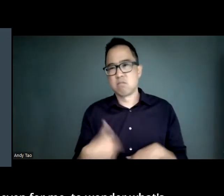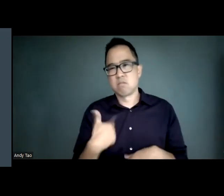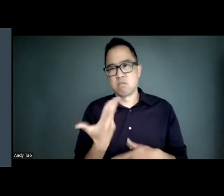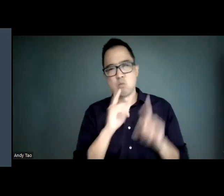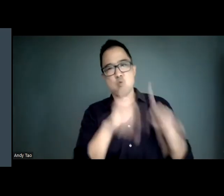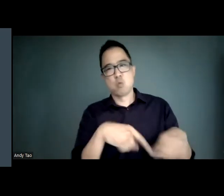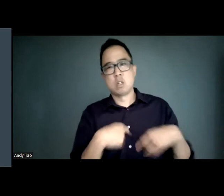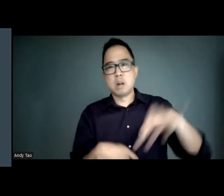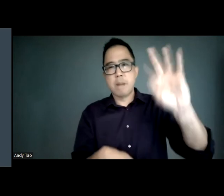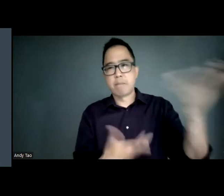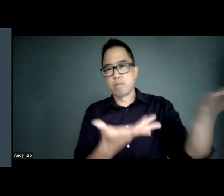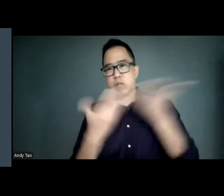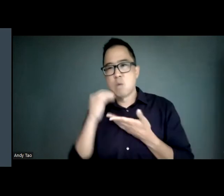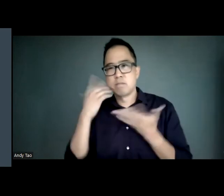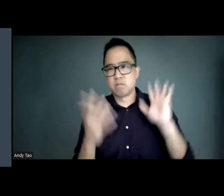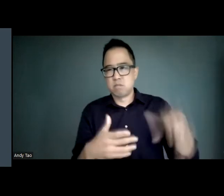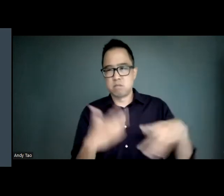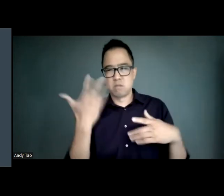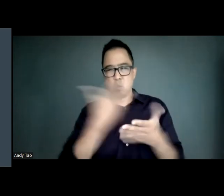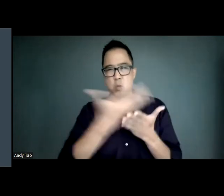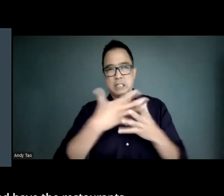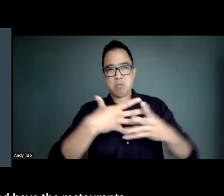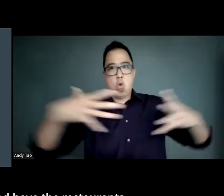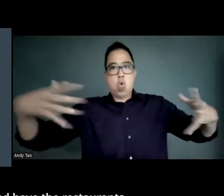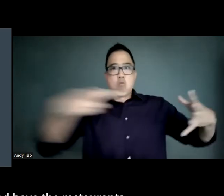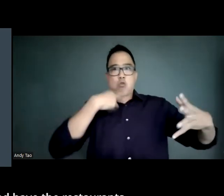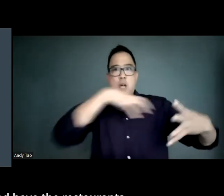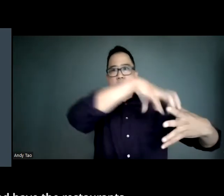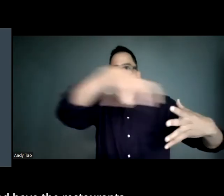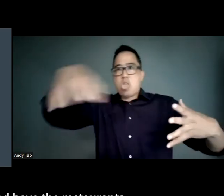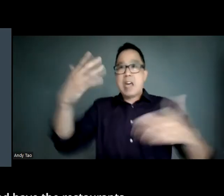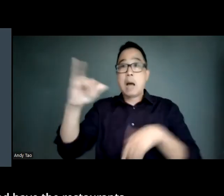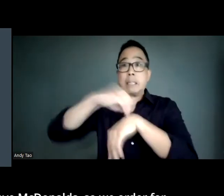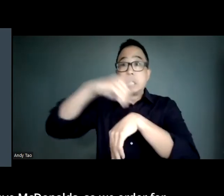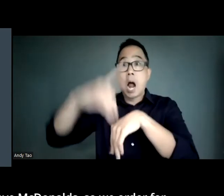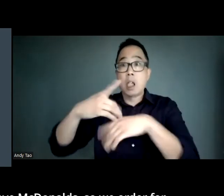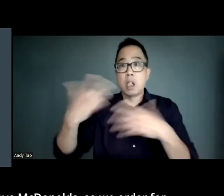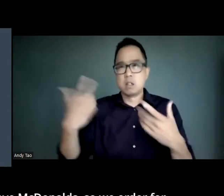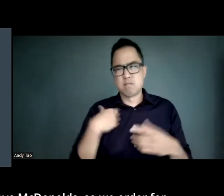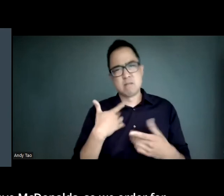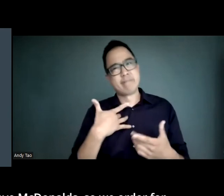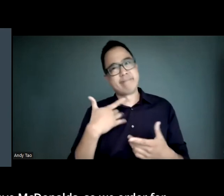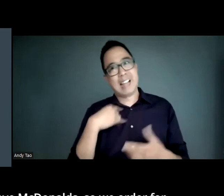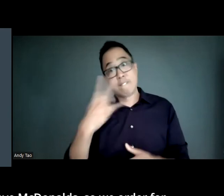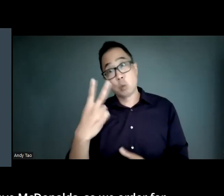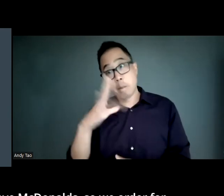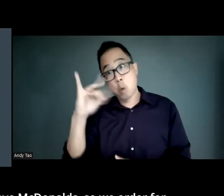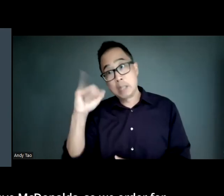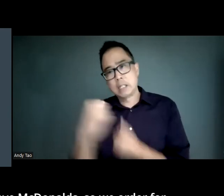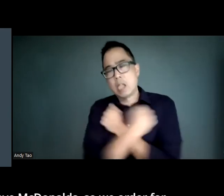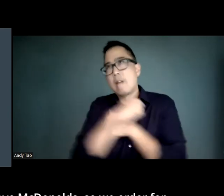you know, there's a lot of restaurants that are feeling that it's a waste to have tables